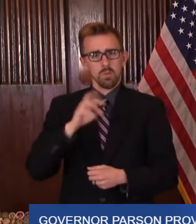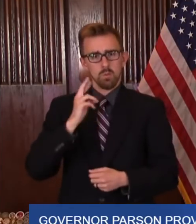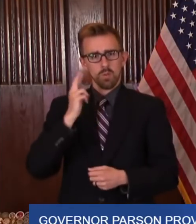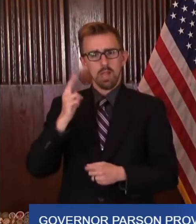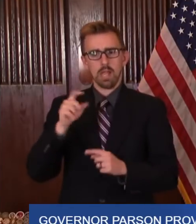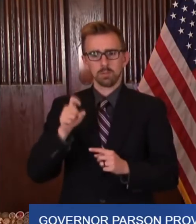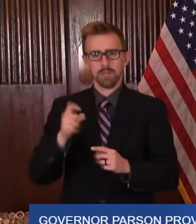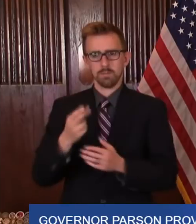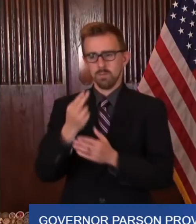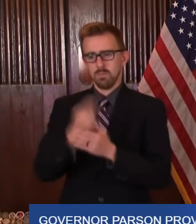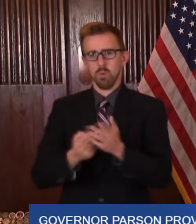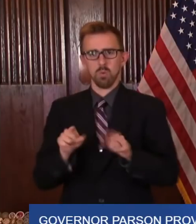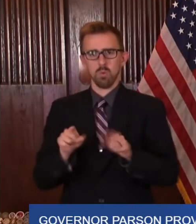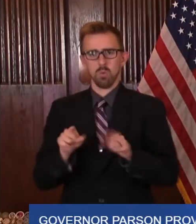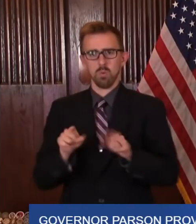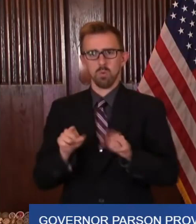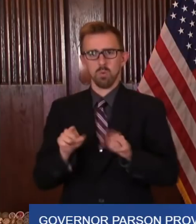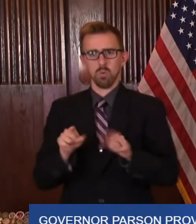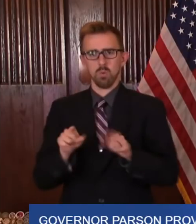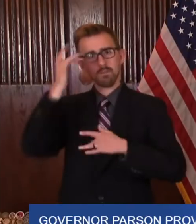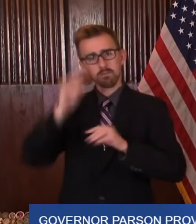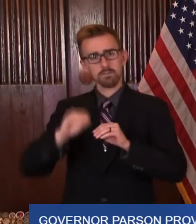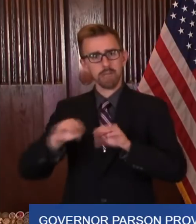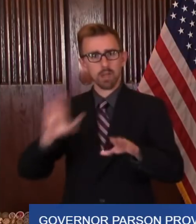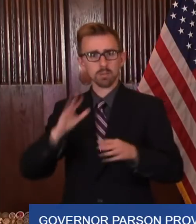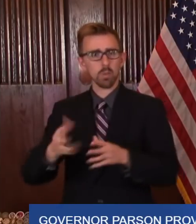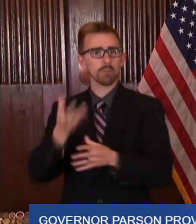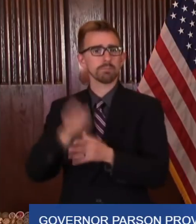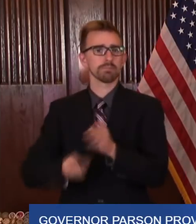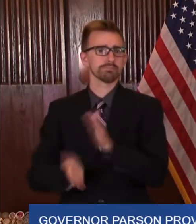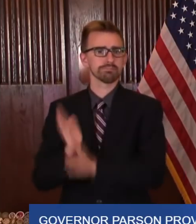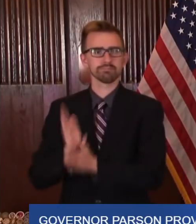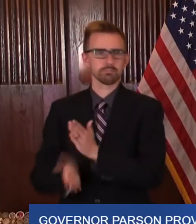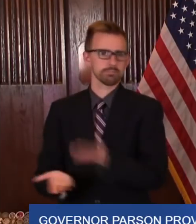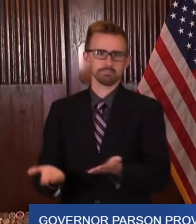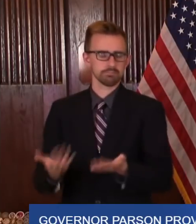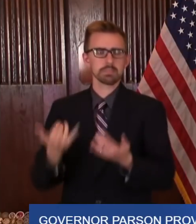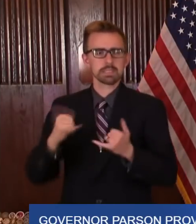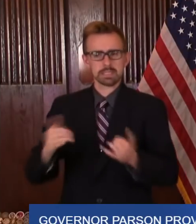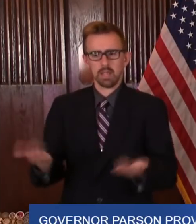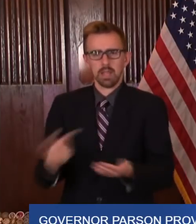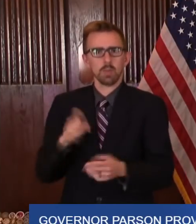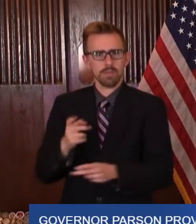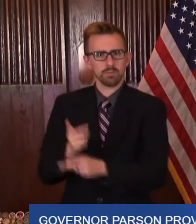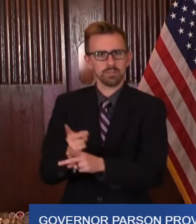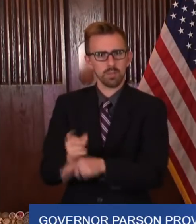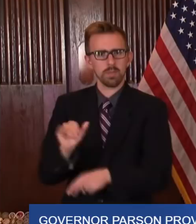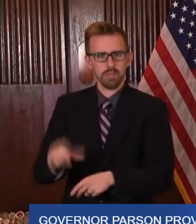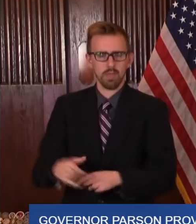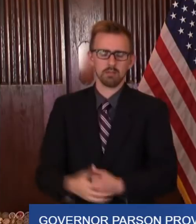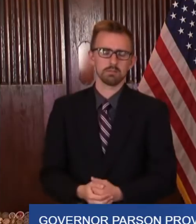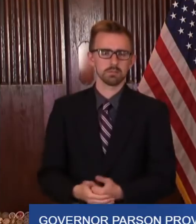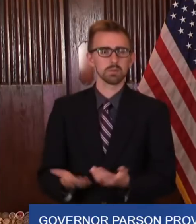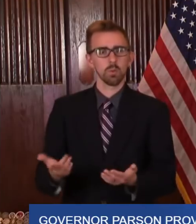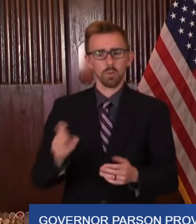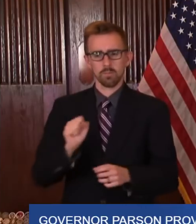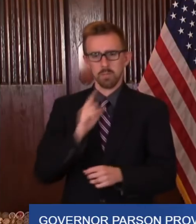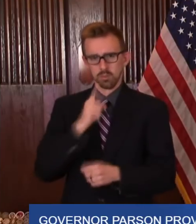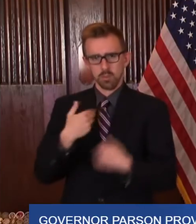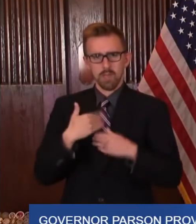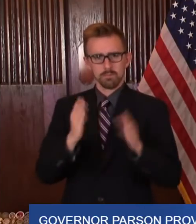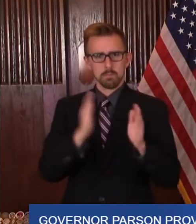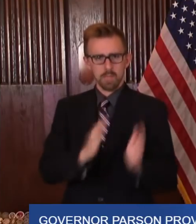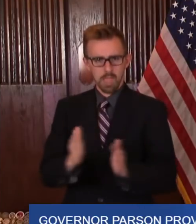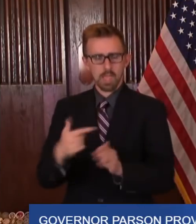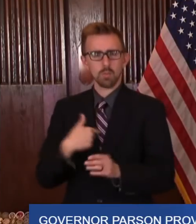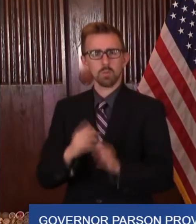going to have to do both, and this virus is not going to go away. It's going to be here, and we're going to have to deal with it. So it's a matter of making sure we got a plan,